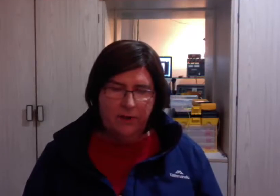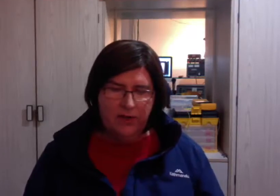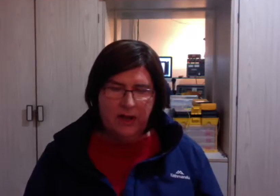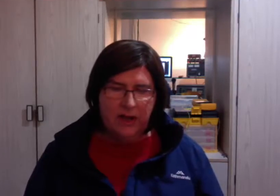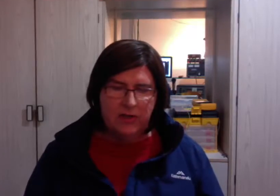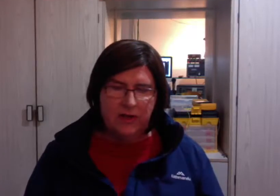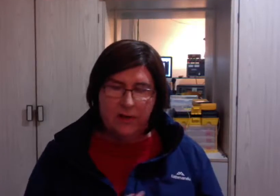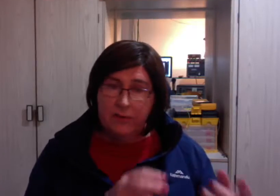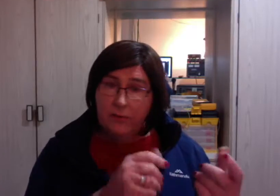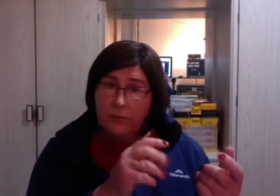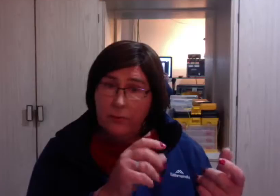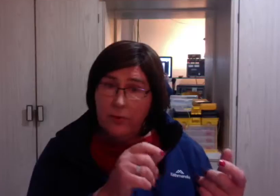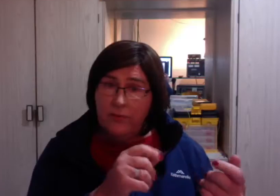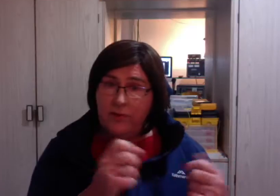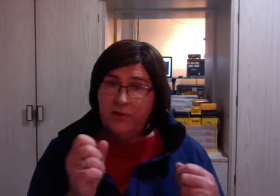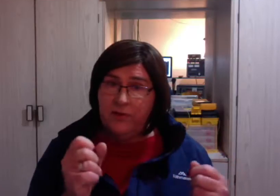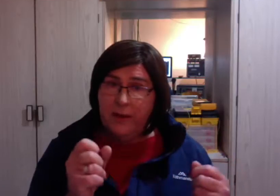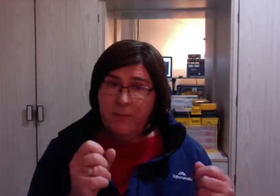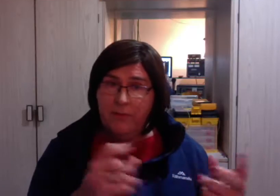pressure gauge that removes the stem from